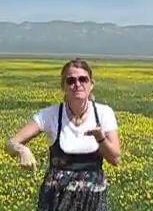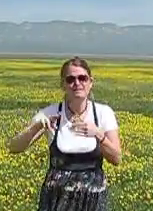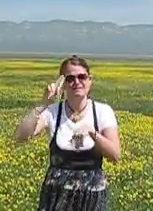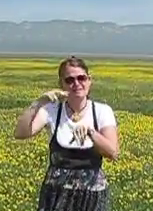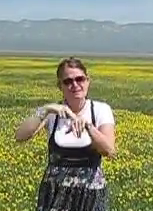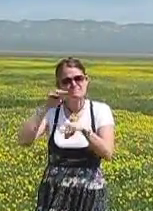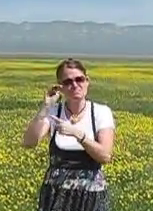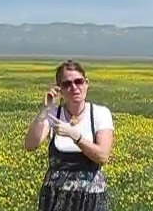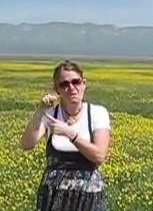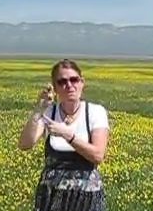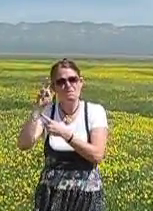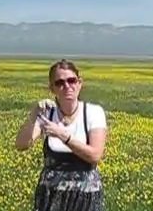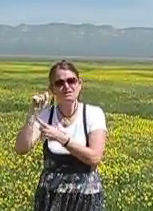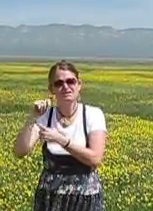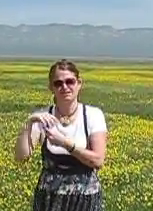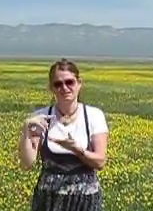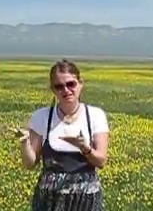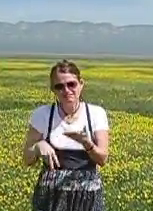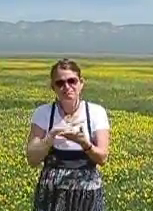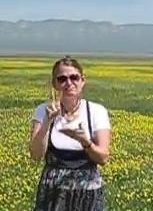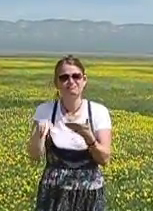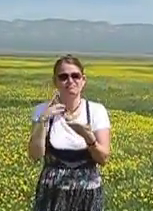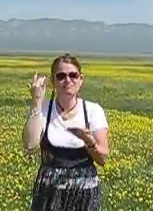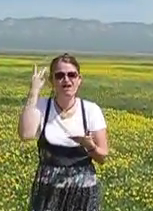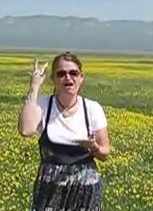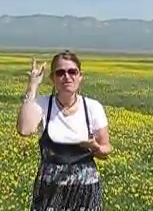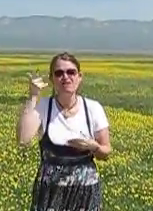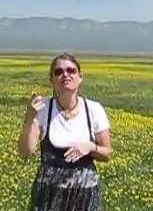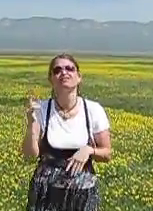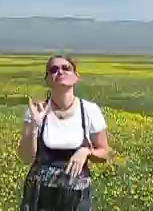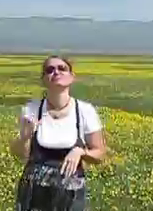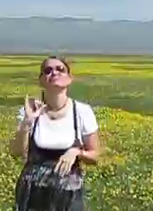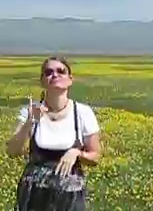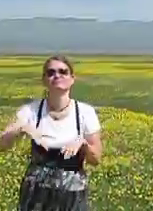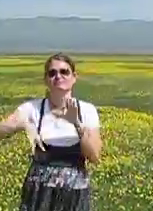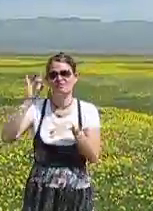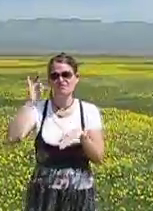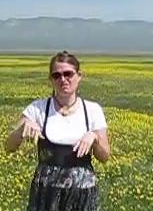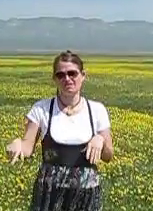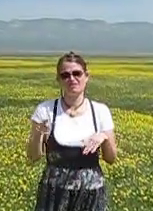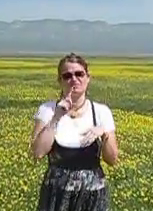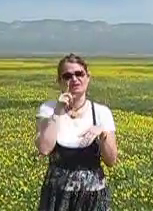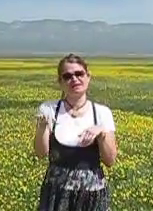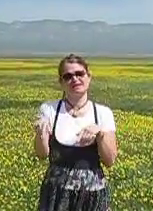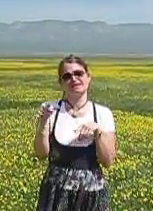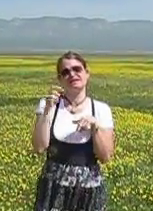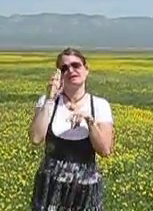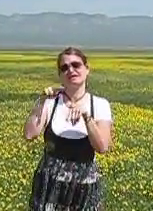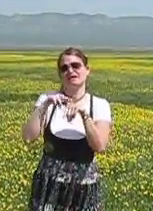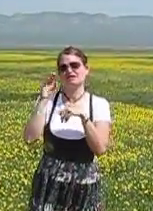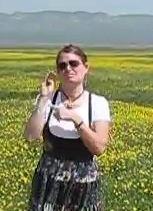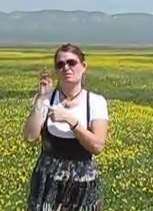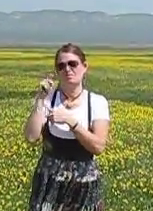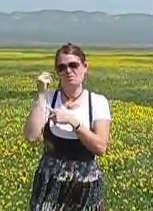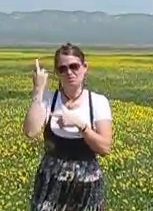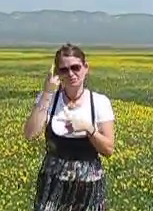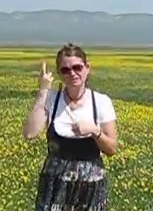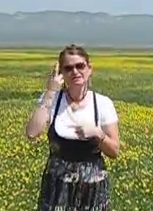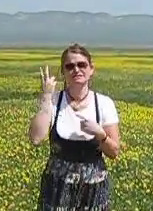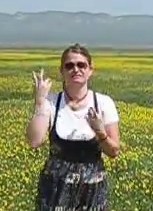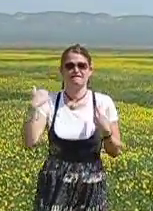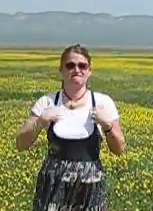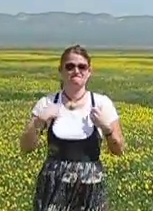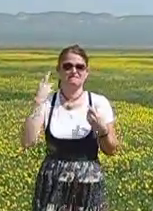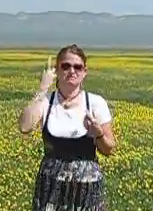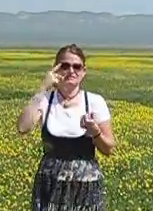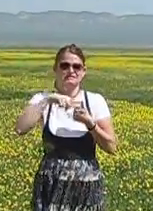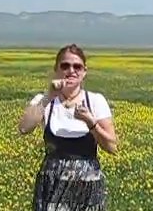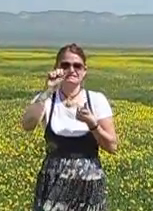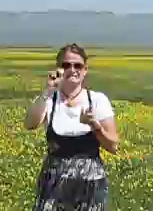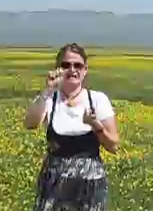at